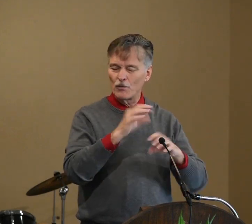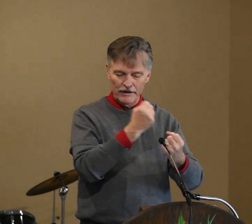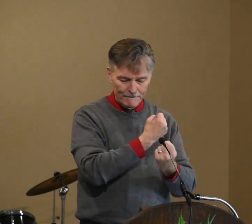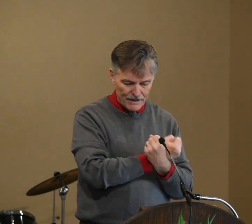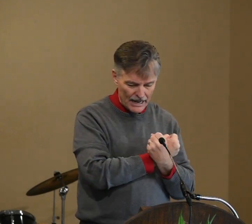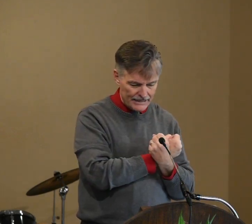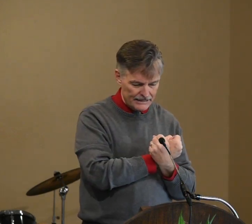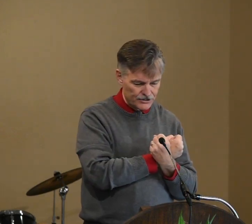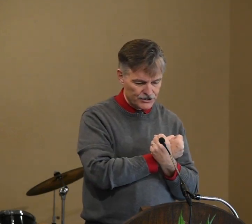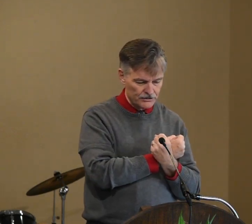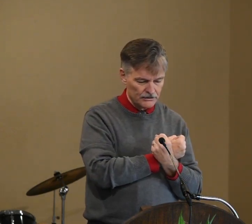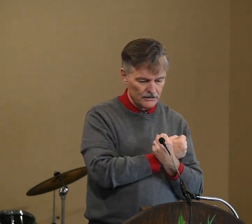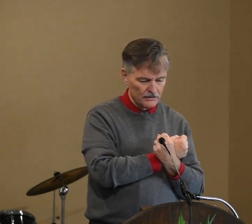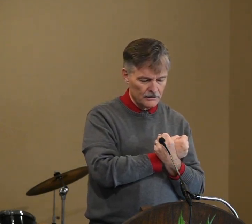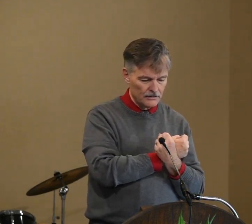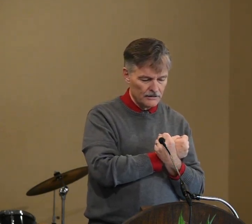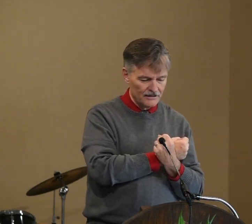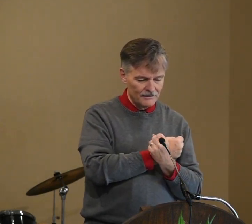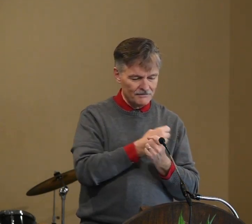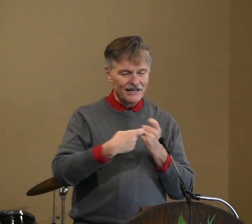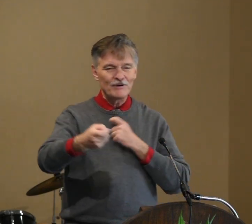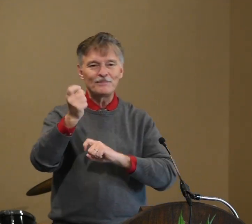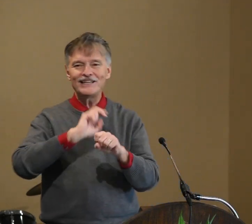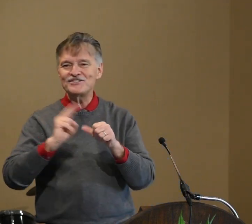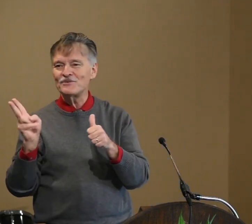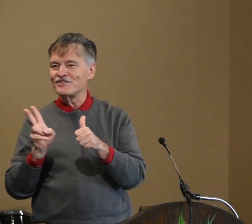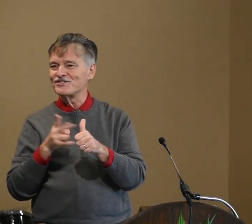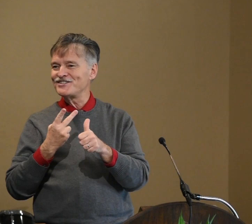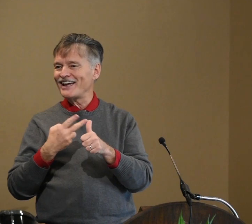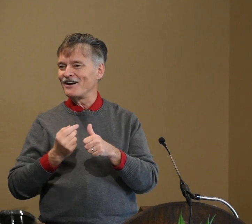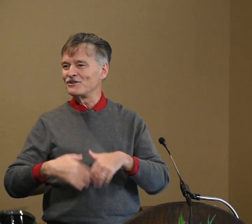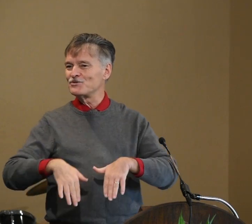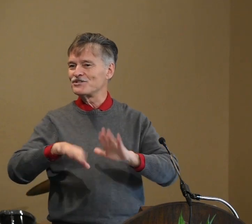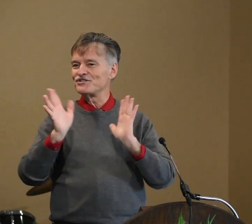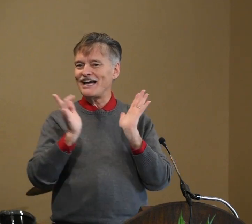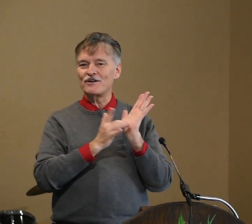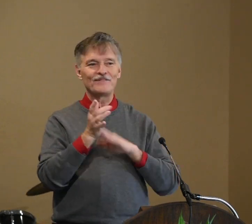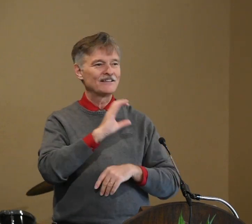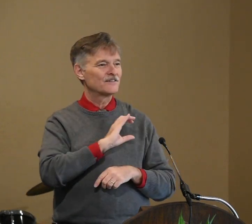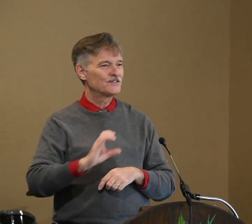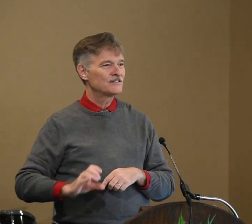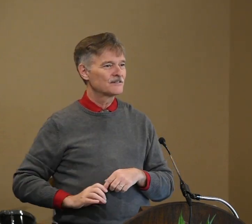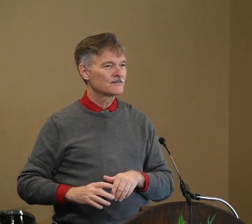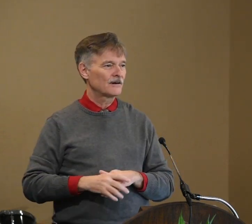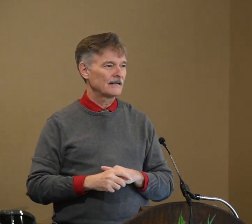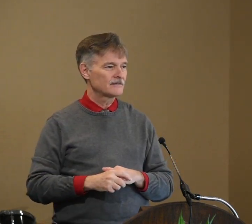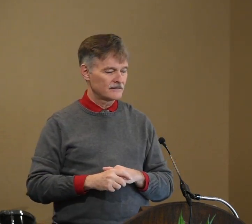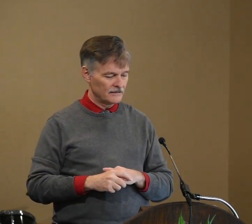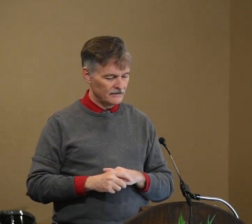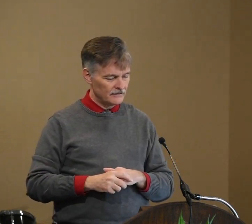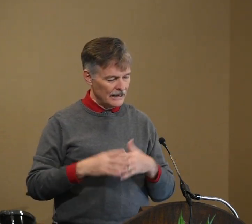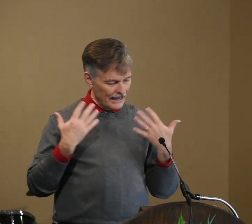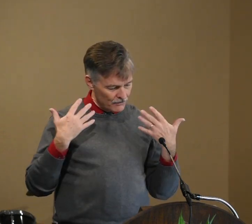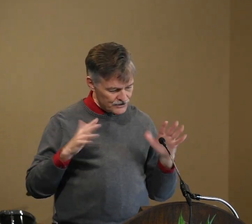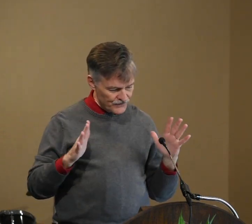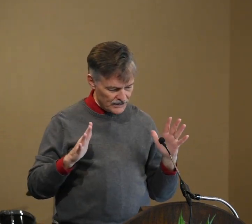we're in bondage. But he replaced it with the second, which was the sacrifice of Jesus Christ. And it was